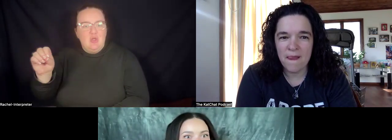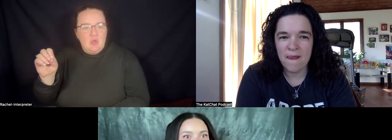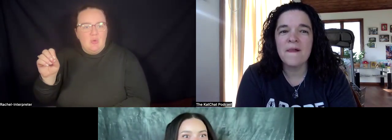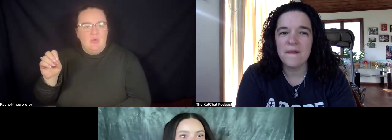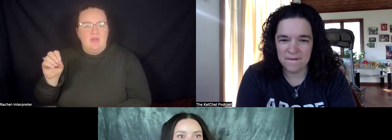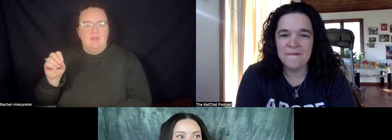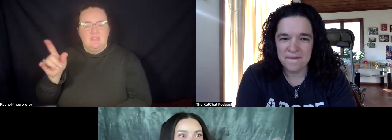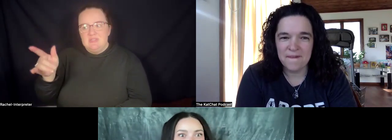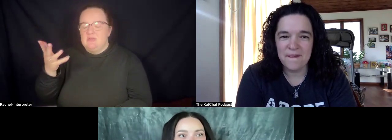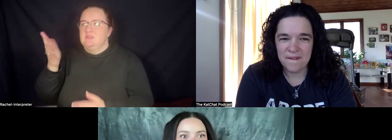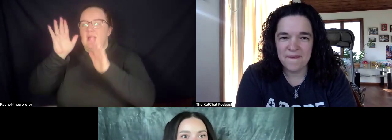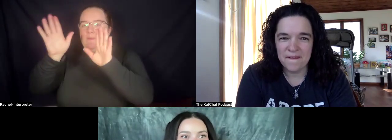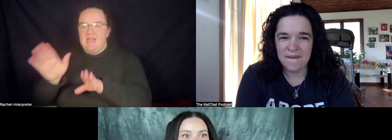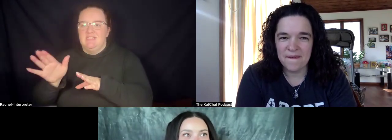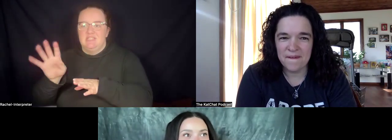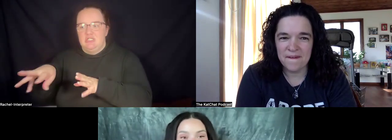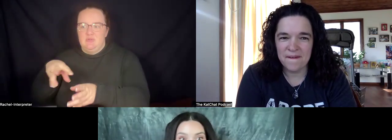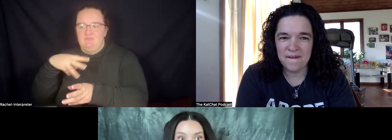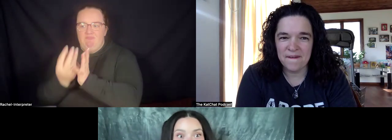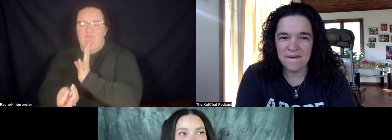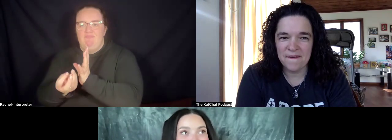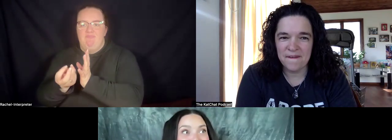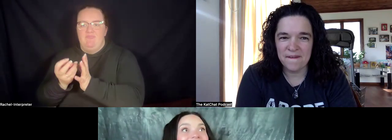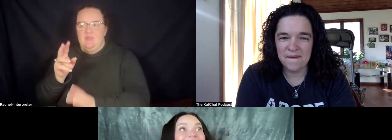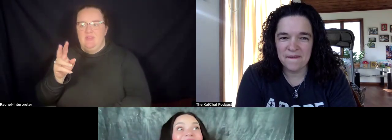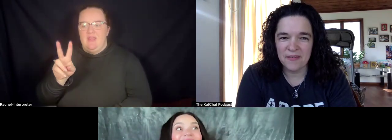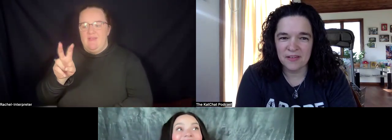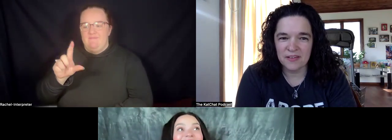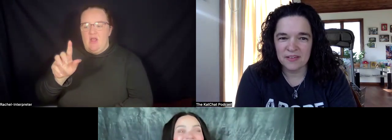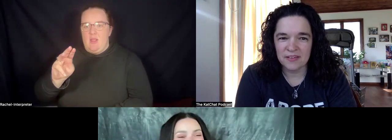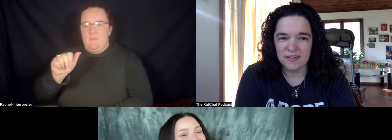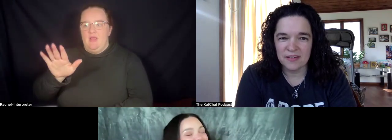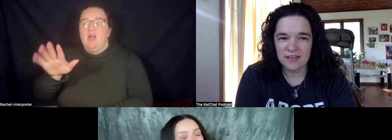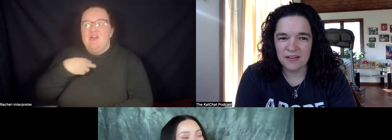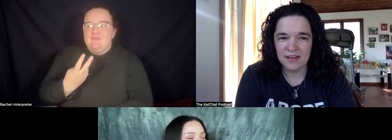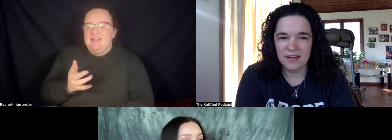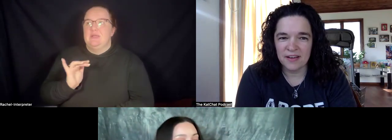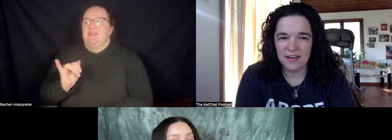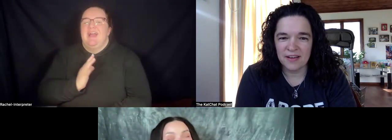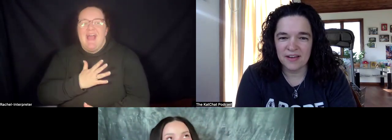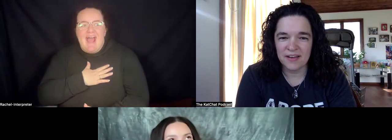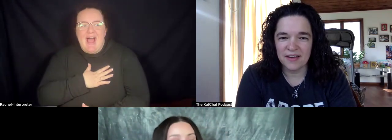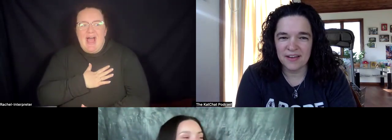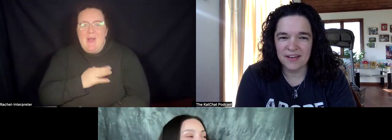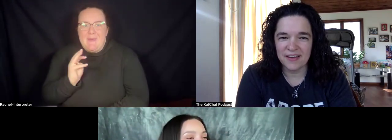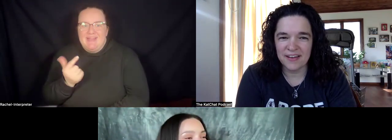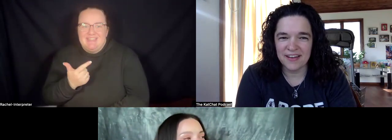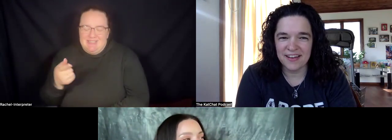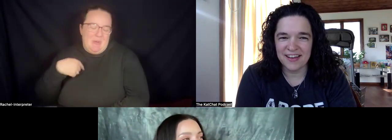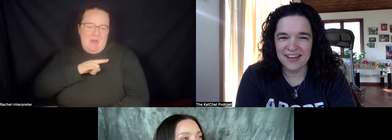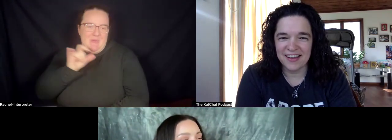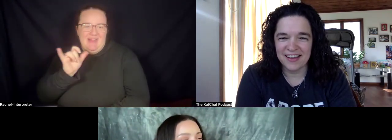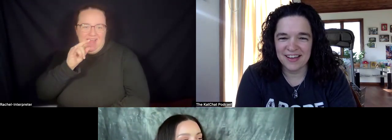on set and she would just drop into the Velma act like voice. We'd be like, so yeah, we were children.